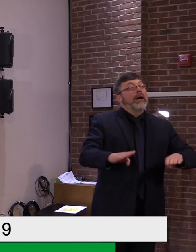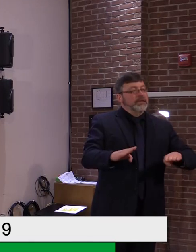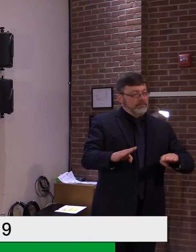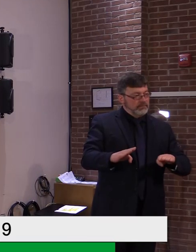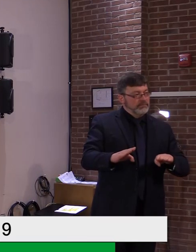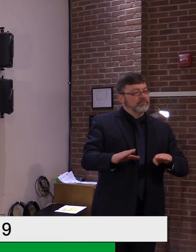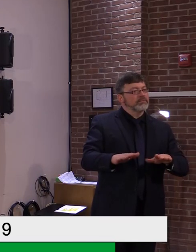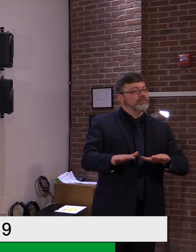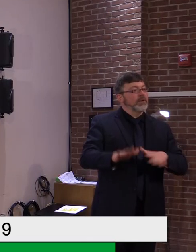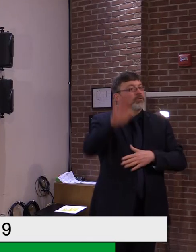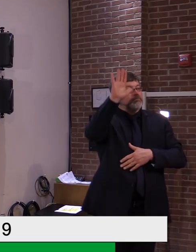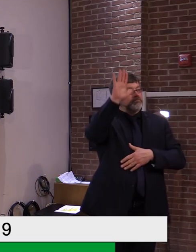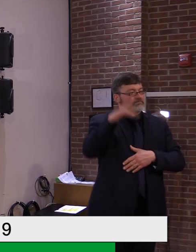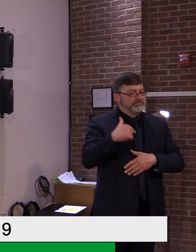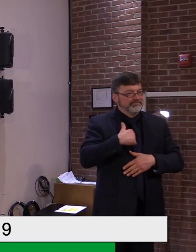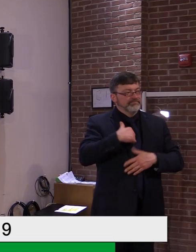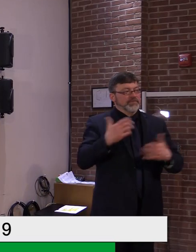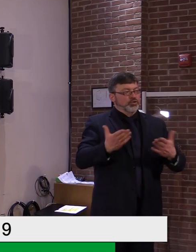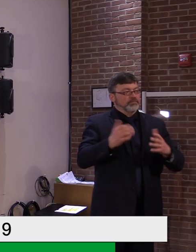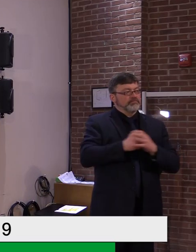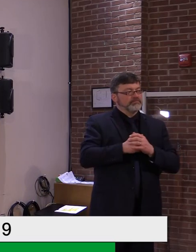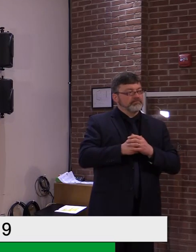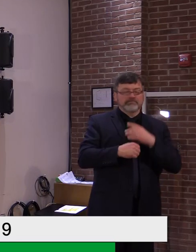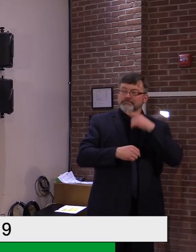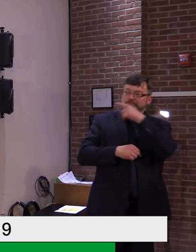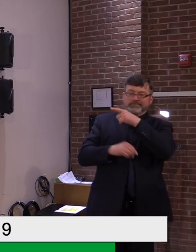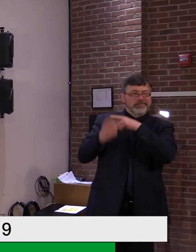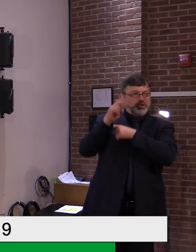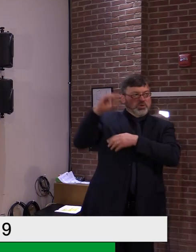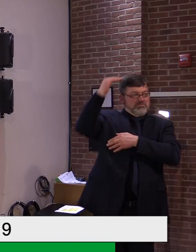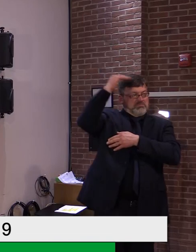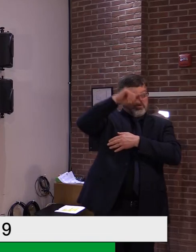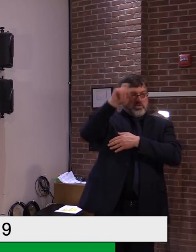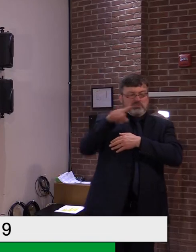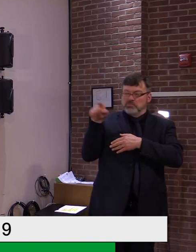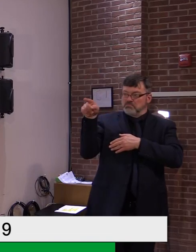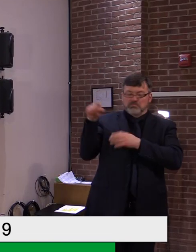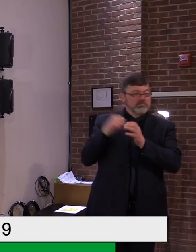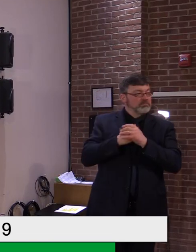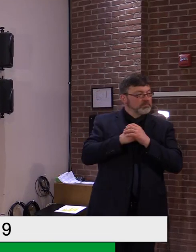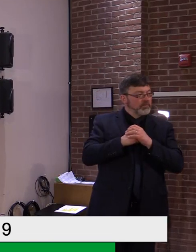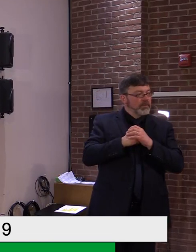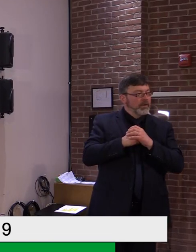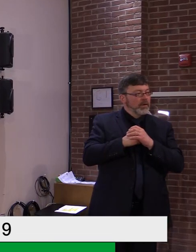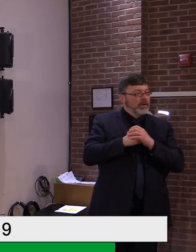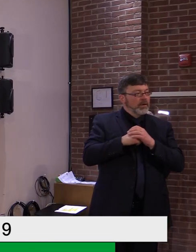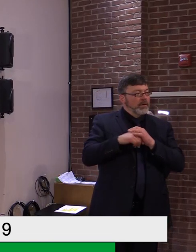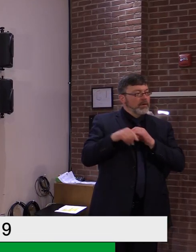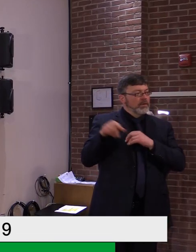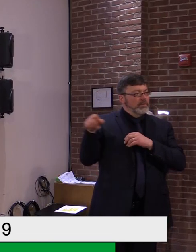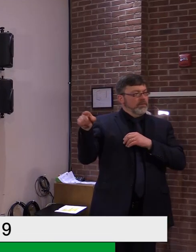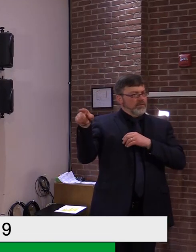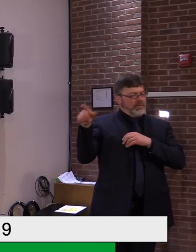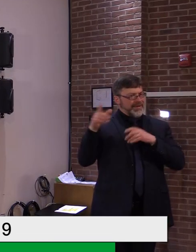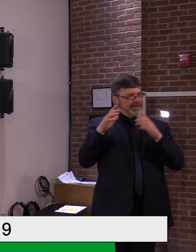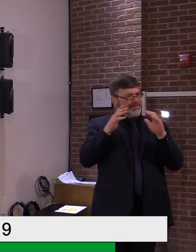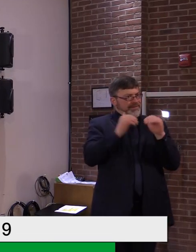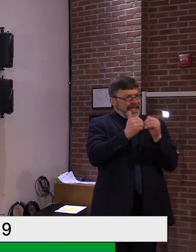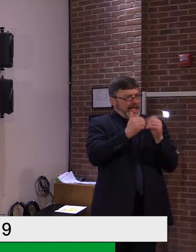Thanks. With Dr. Levine sending this message out to younger people to protect themselves,